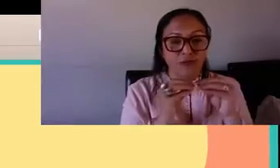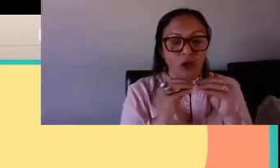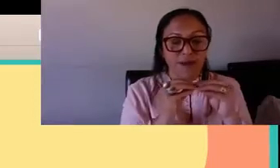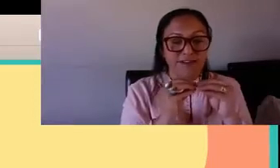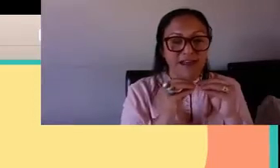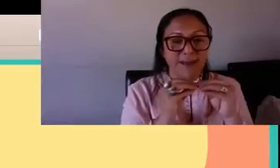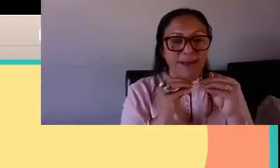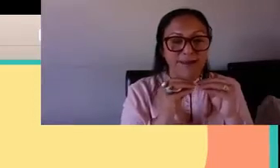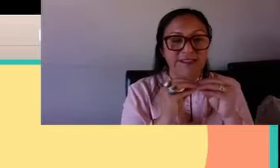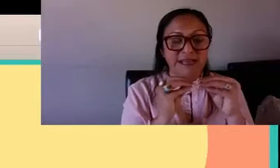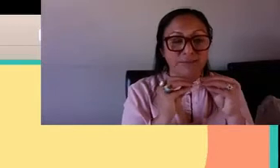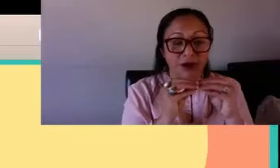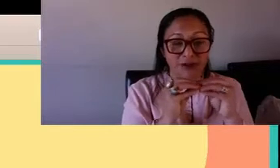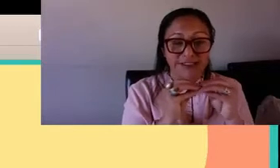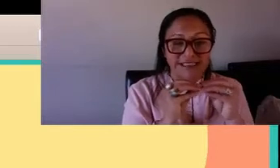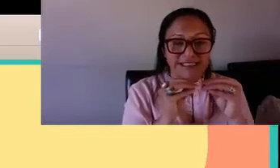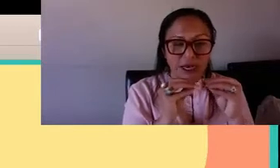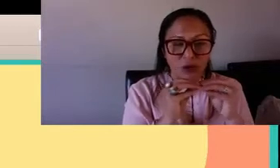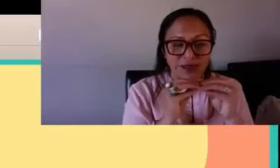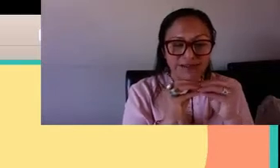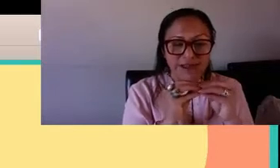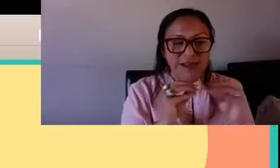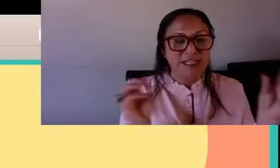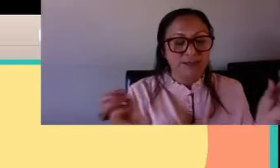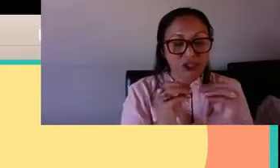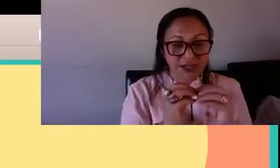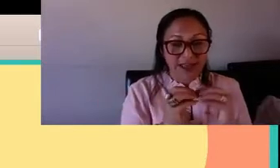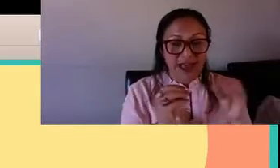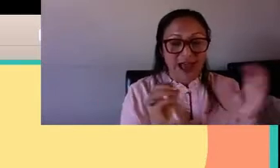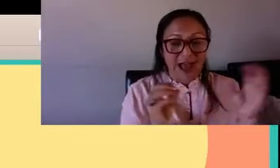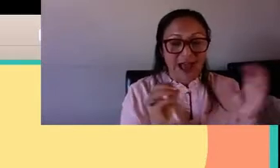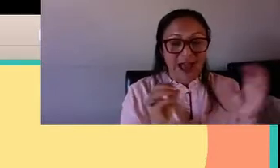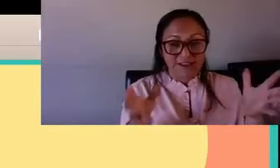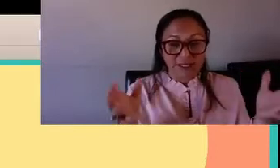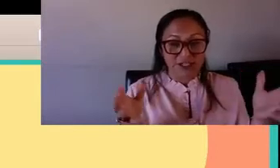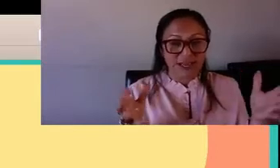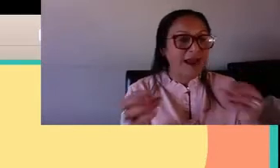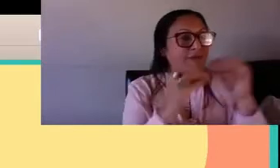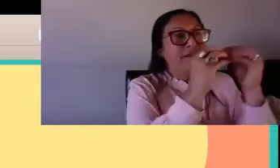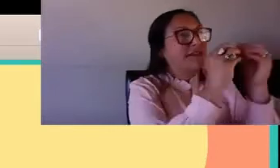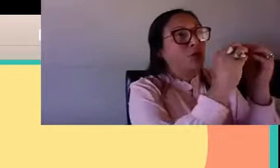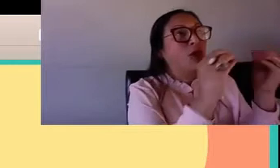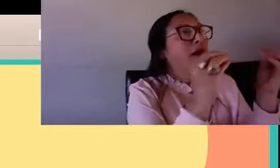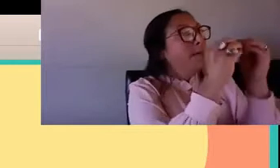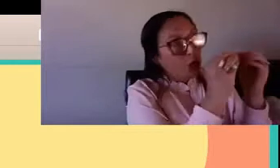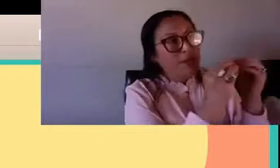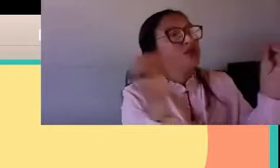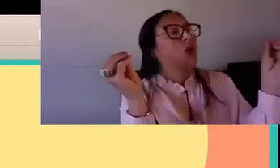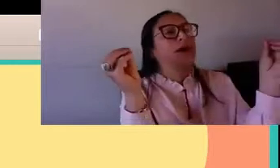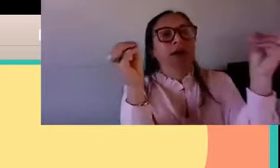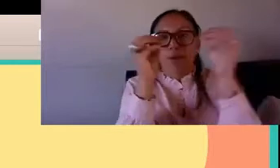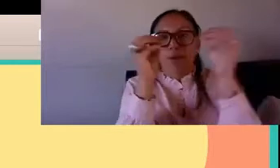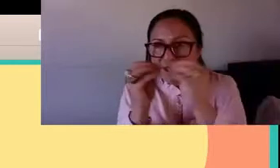of more because I think babies and toddlers get stuck with this, especially if they have a speech delay. Everything's more. More means